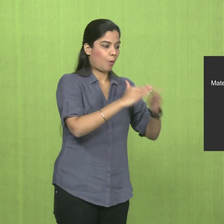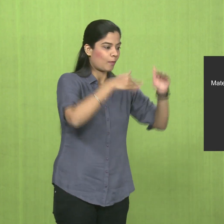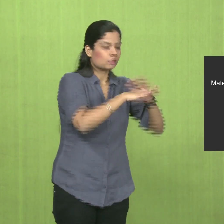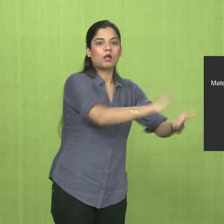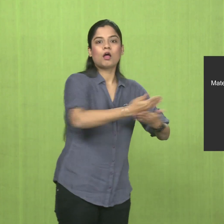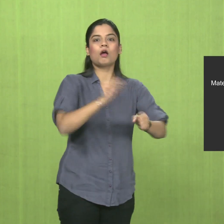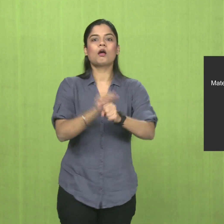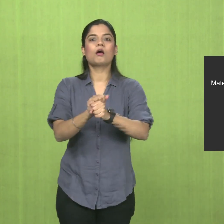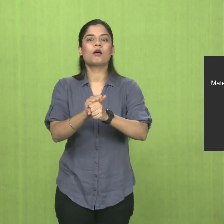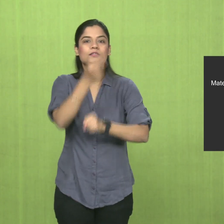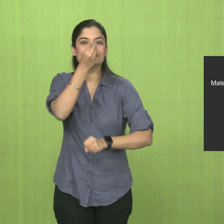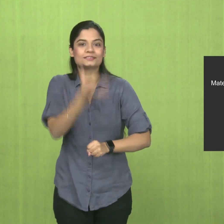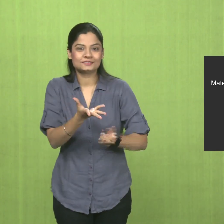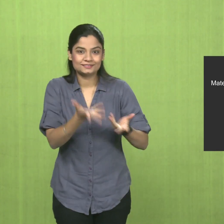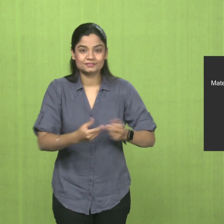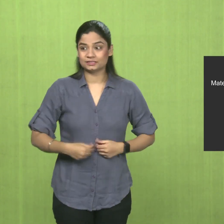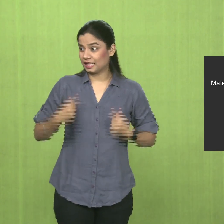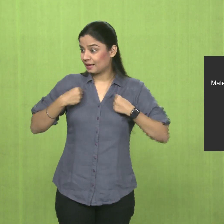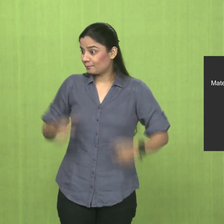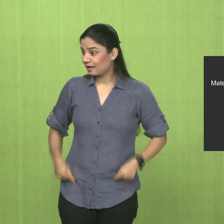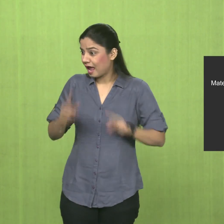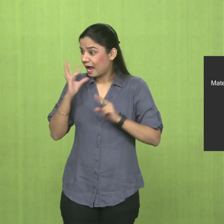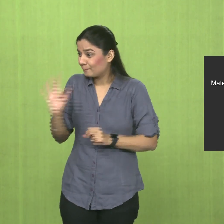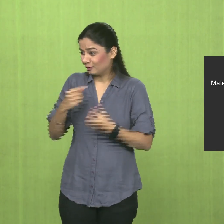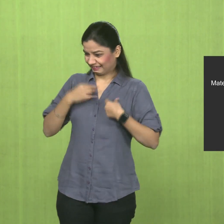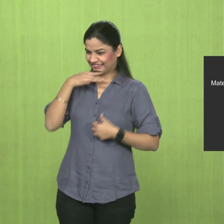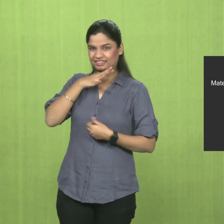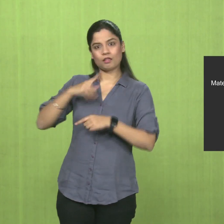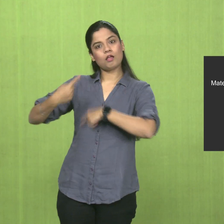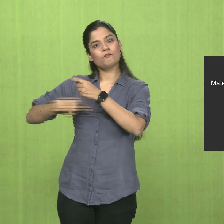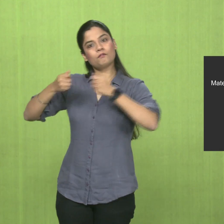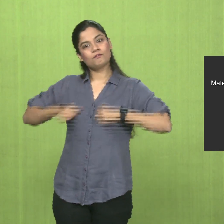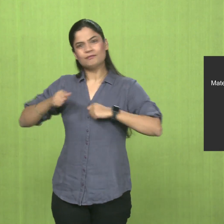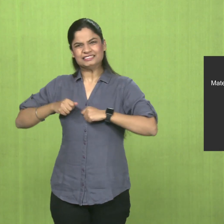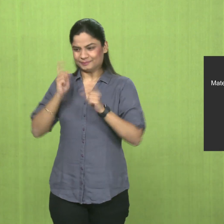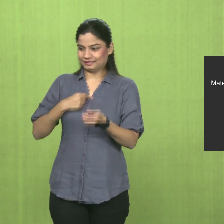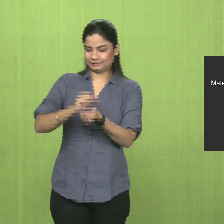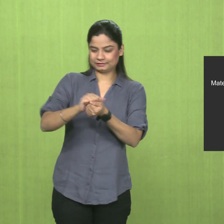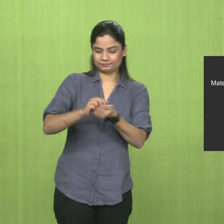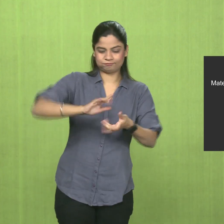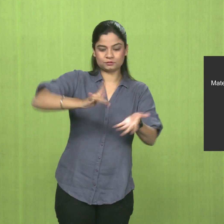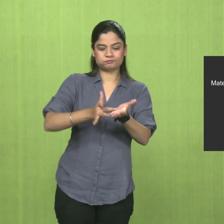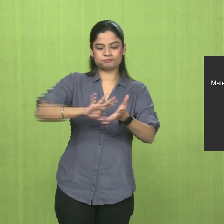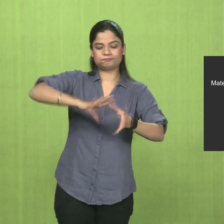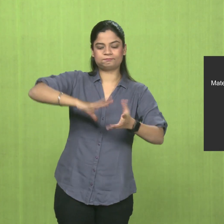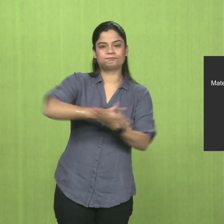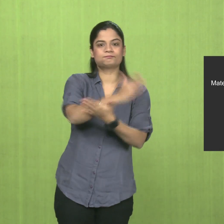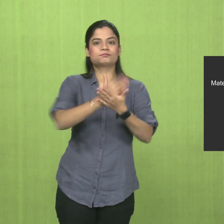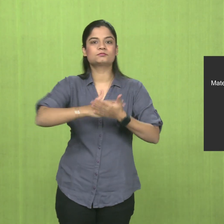that we need to work on, laptop is a resource that we use every day or computer. We have to wear, like, we can't wear the same kind of clothes every day, so we have to